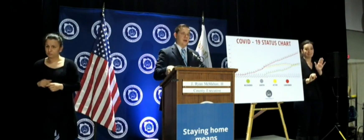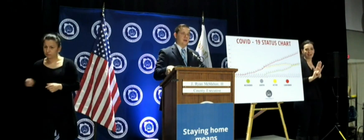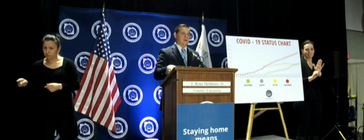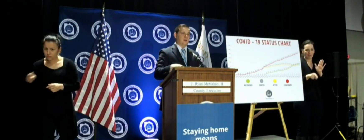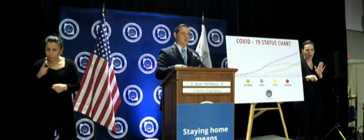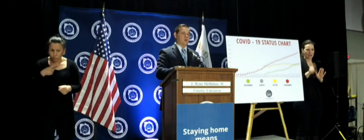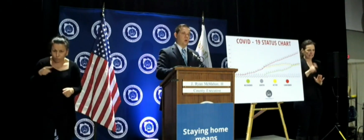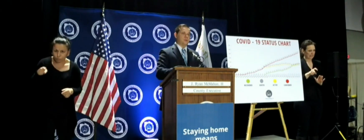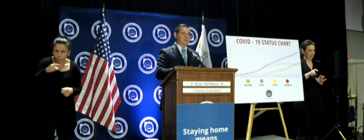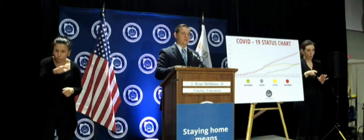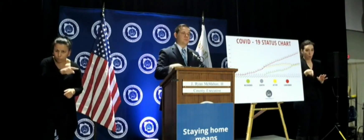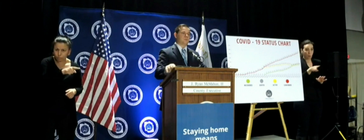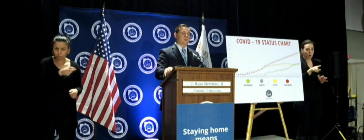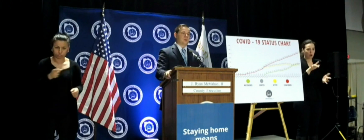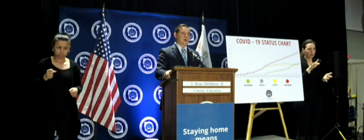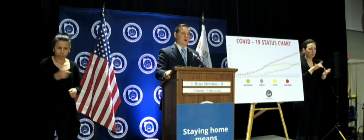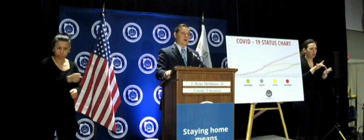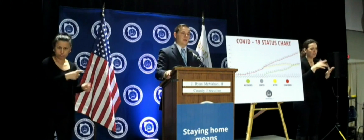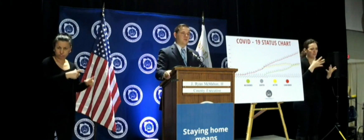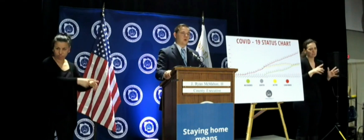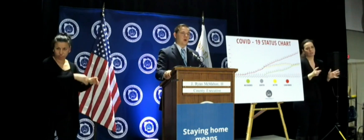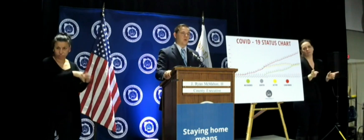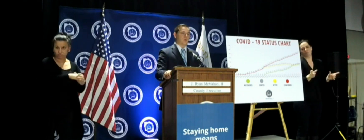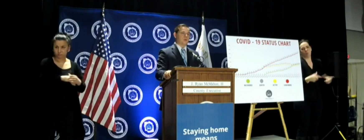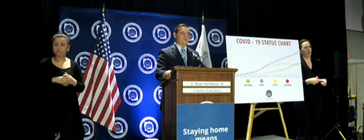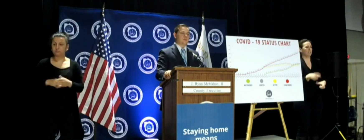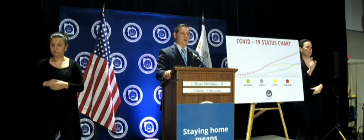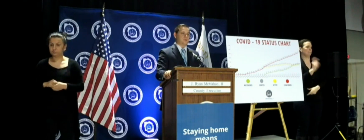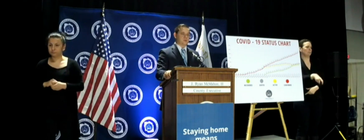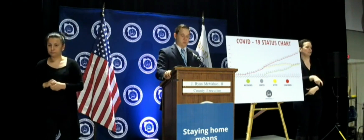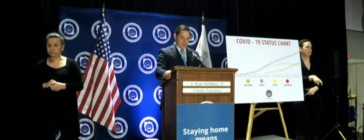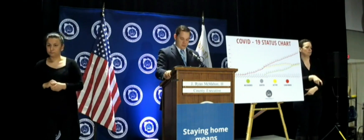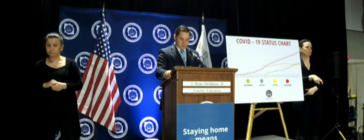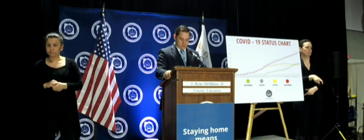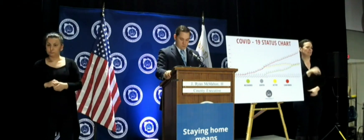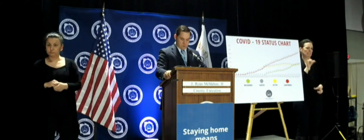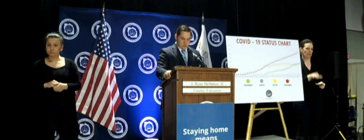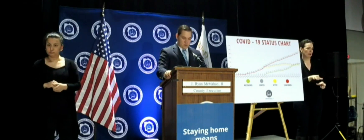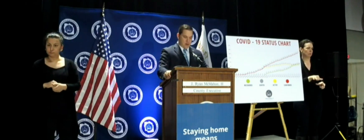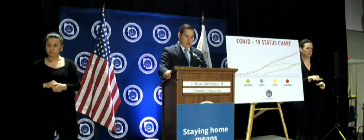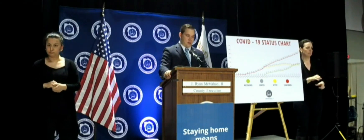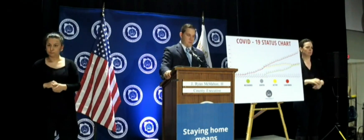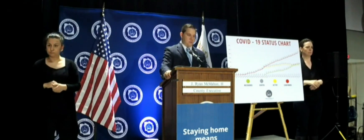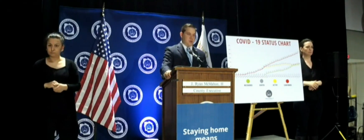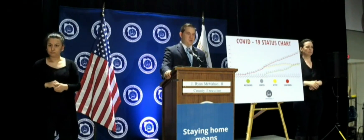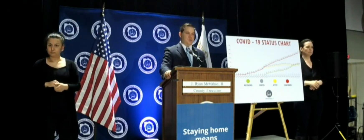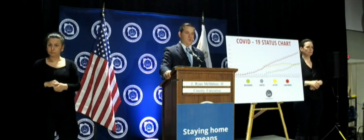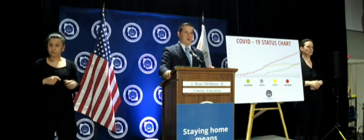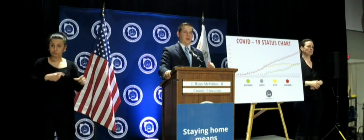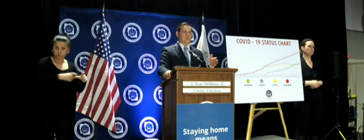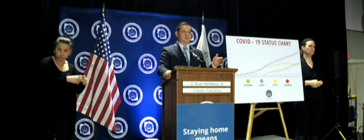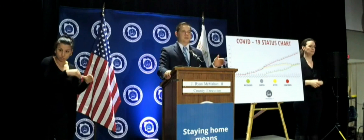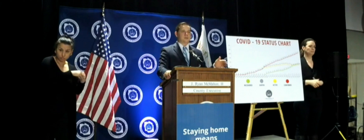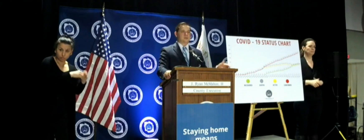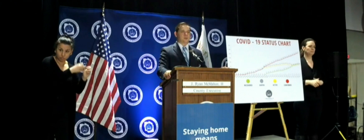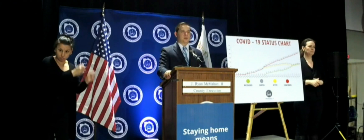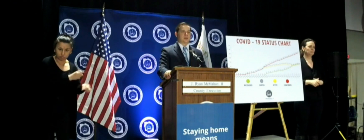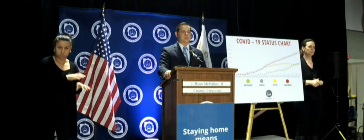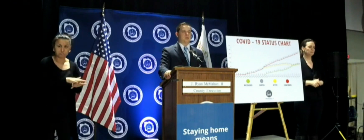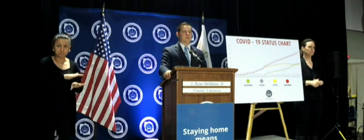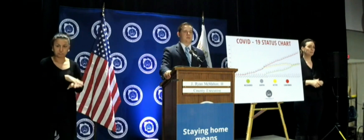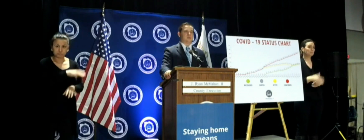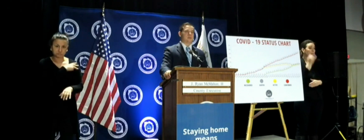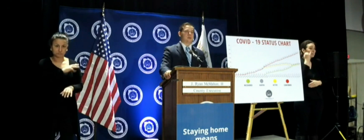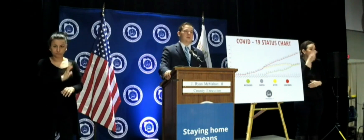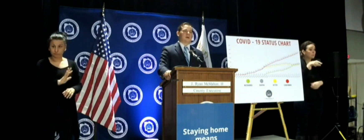fact find, and then we quarantine. That's where our quarantine comes into place. Because you work at a business and someone at